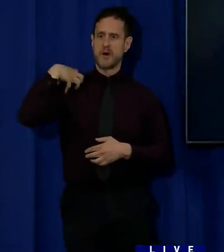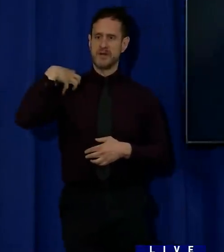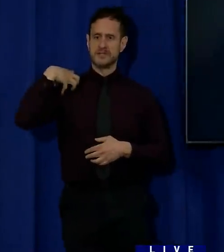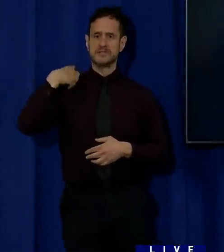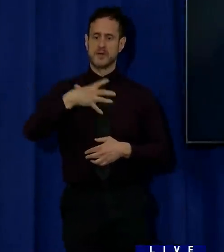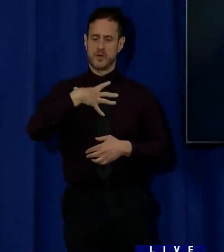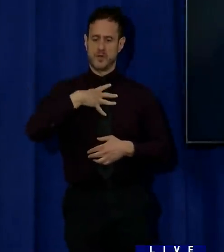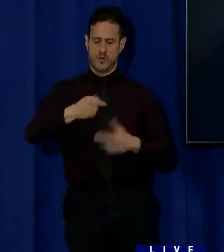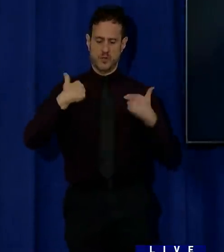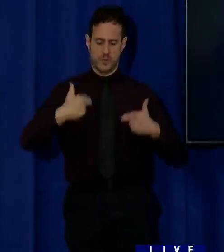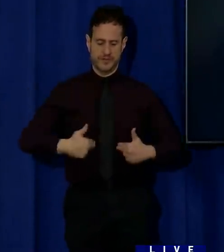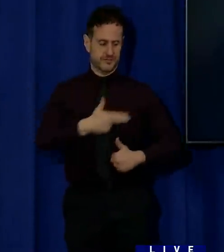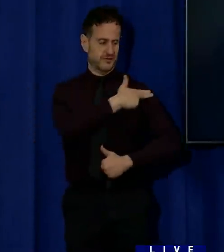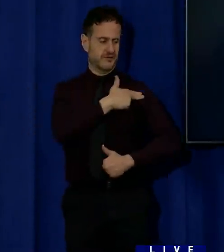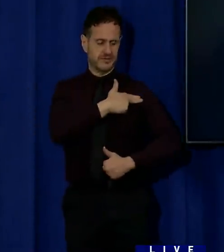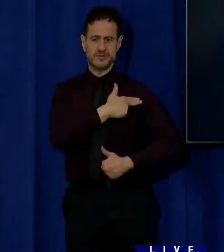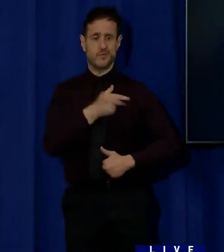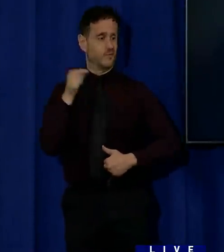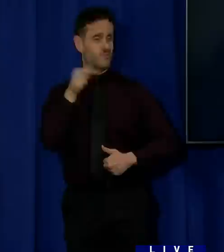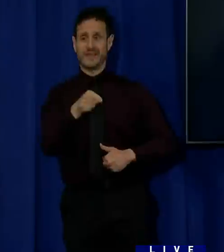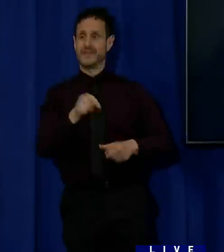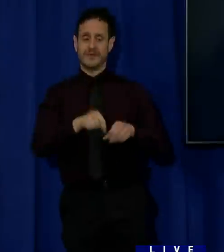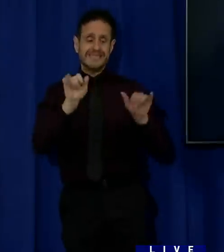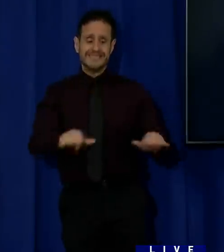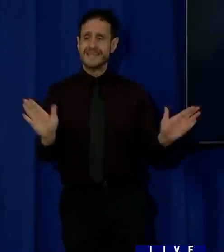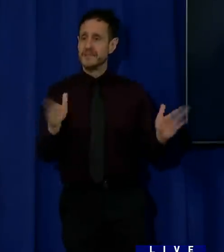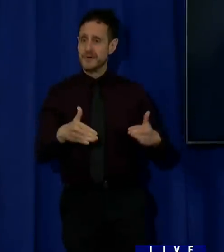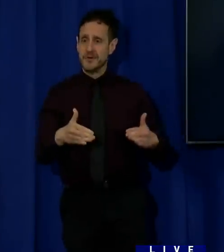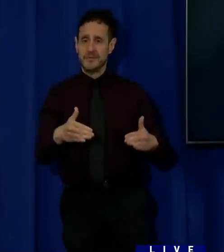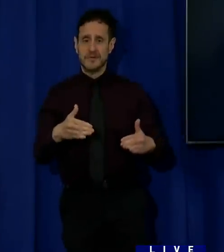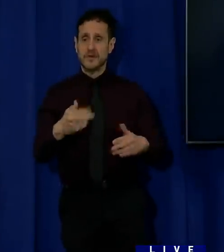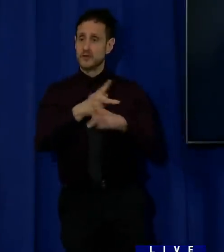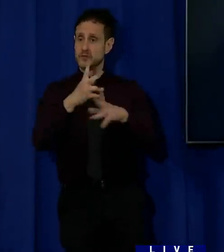white shirts, are in the room with them?